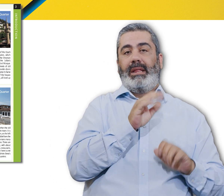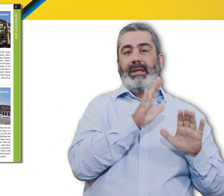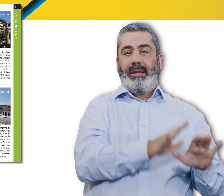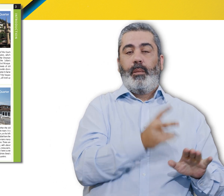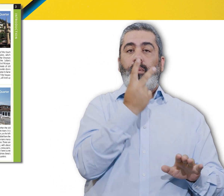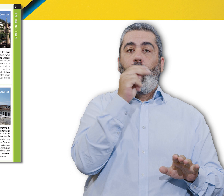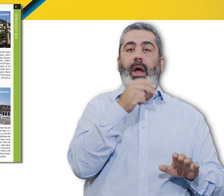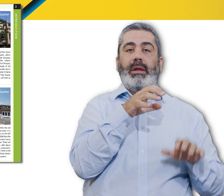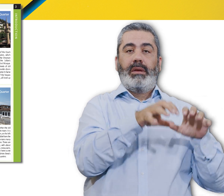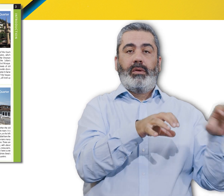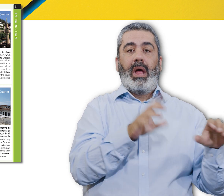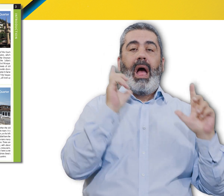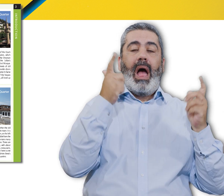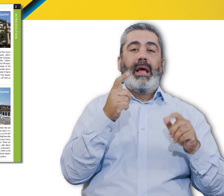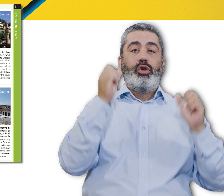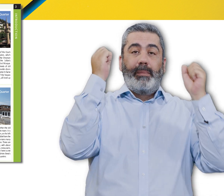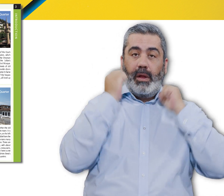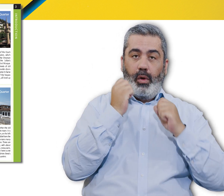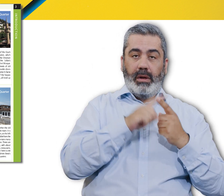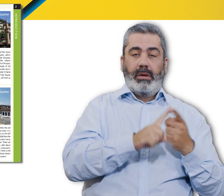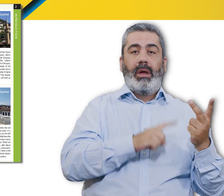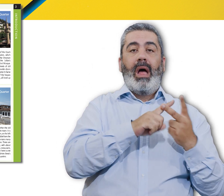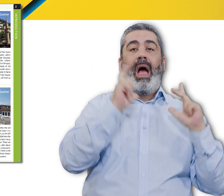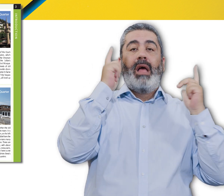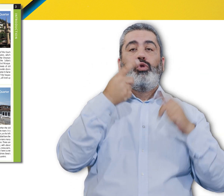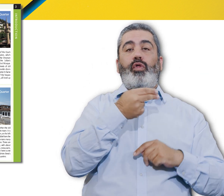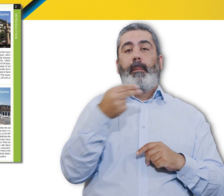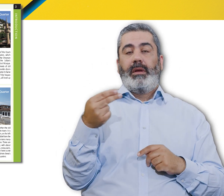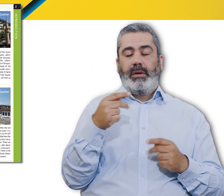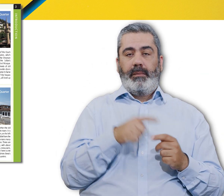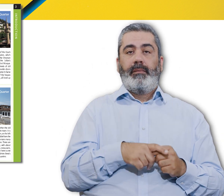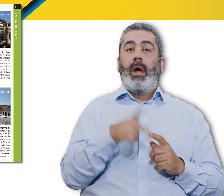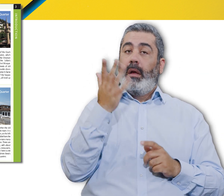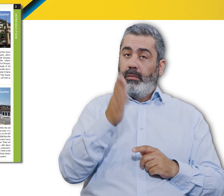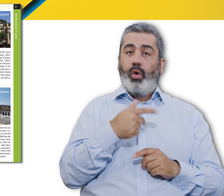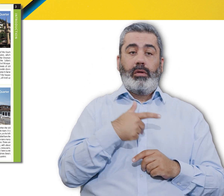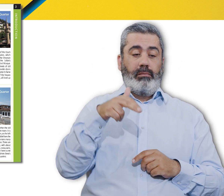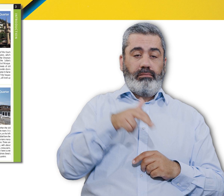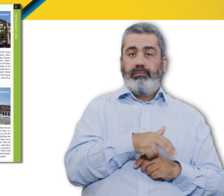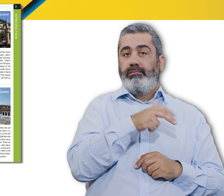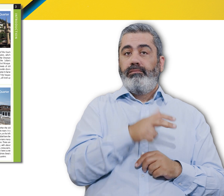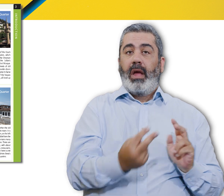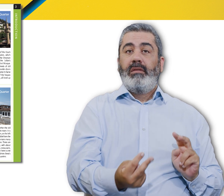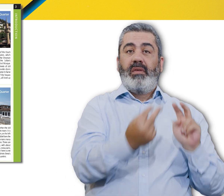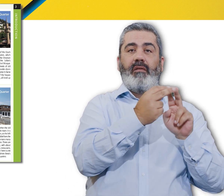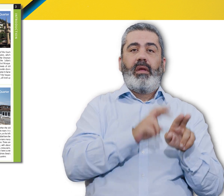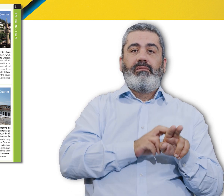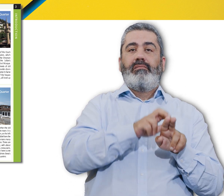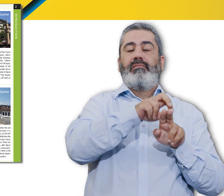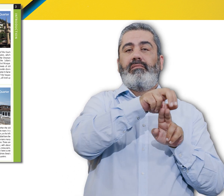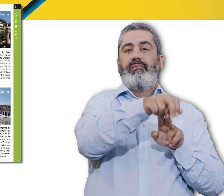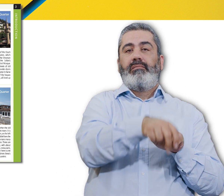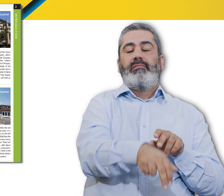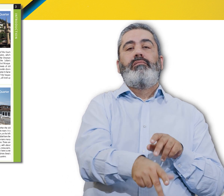Thomas, Kirche Ishen Tomat. You can cross over the old bridge Gorica and return to the center of Beirut through the new bridge.